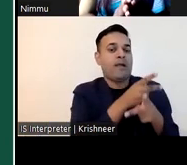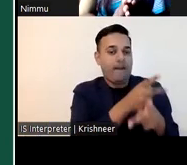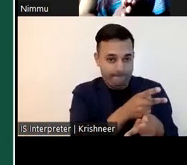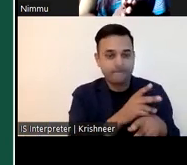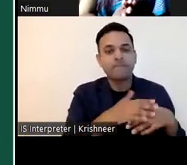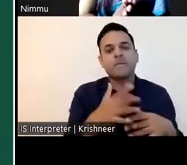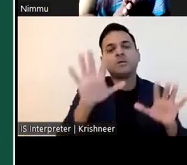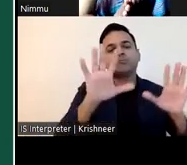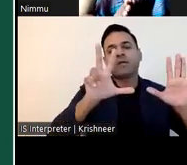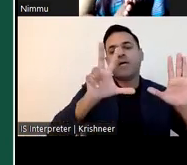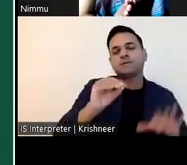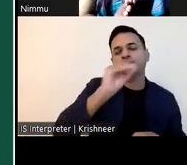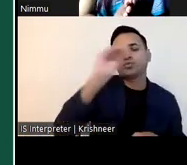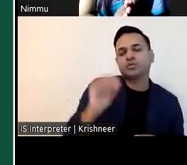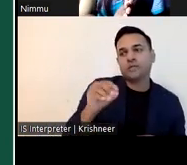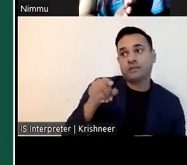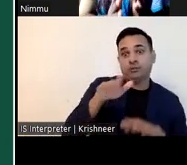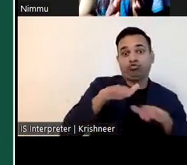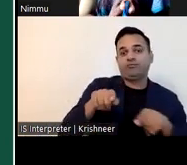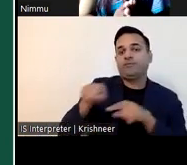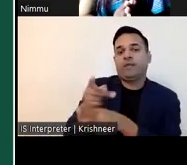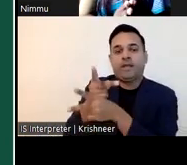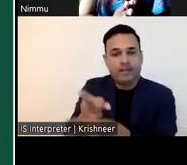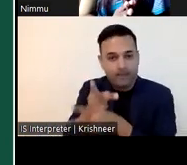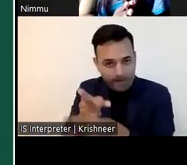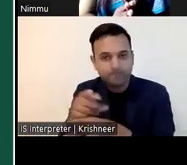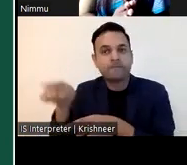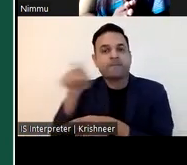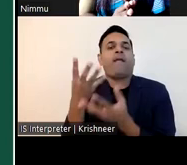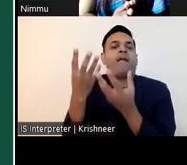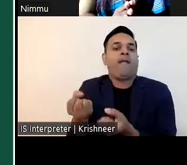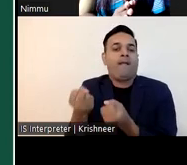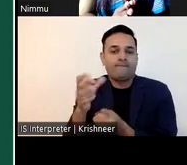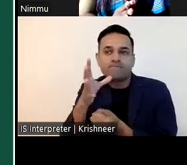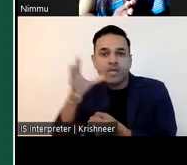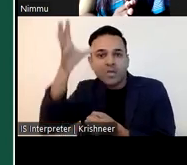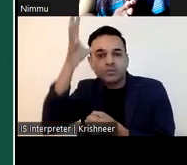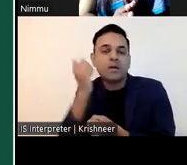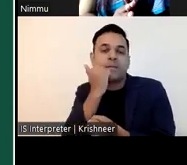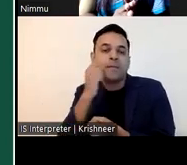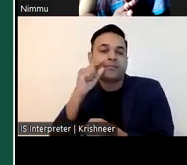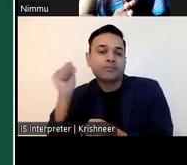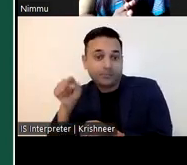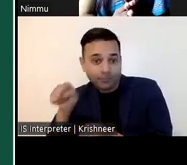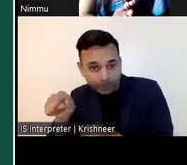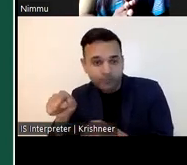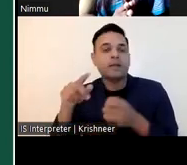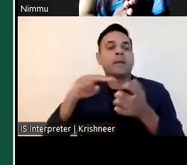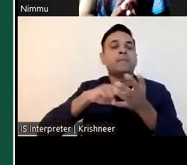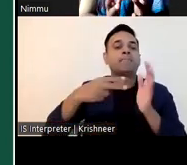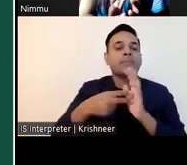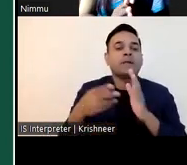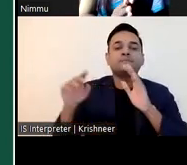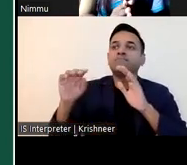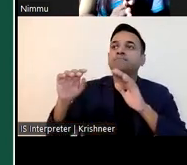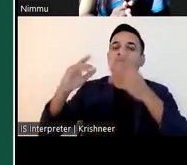we are finding that the difficulty of socialization for the children in institution, as they are so not experience any